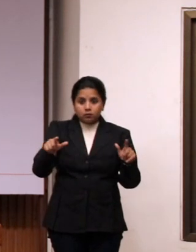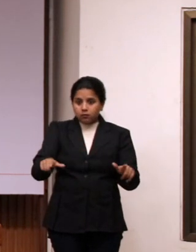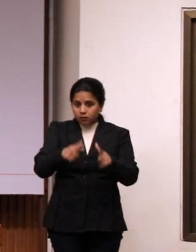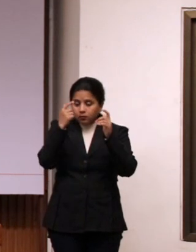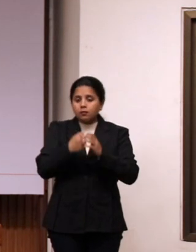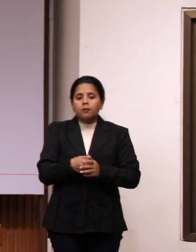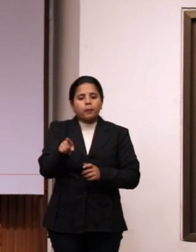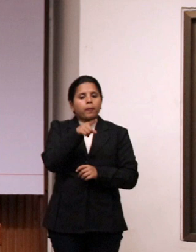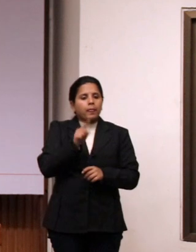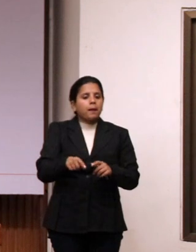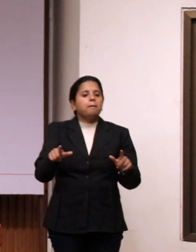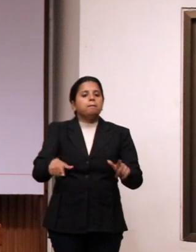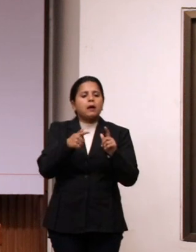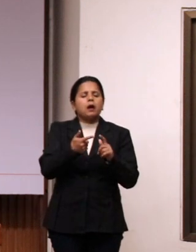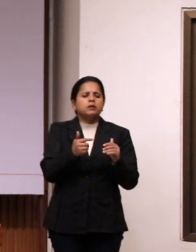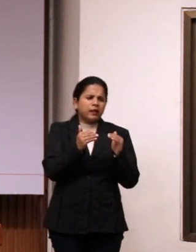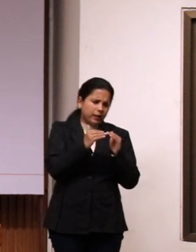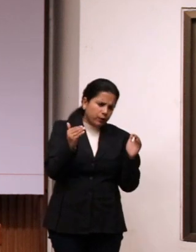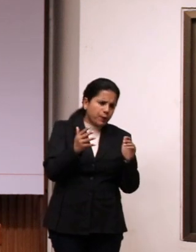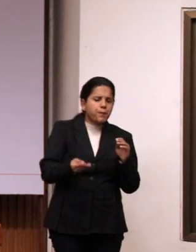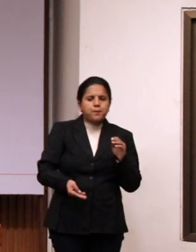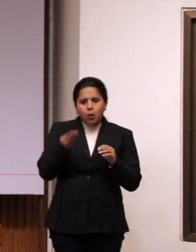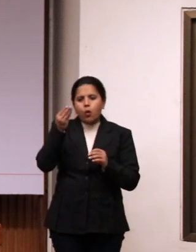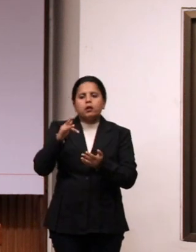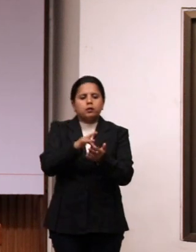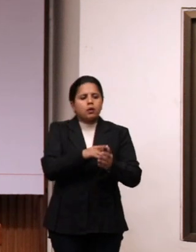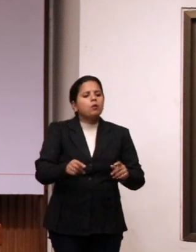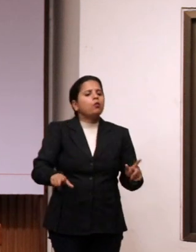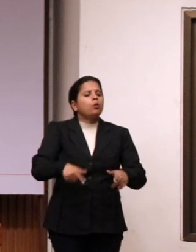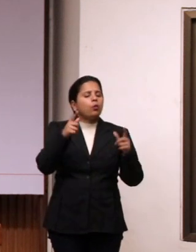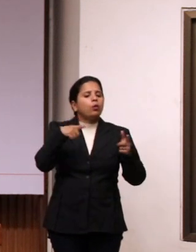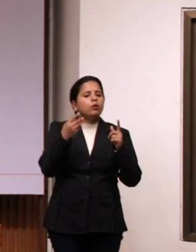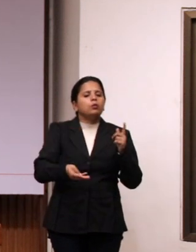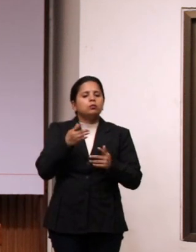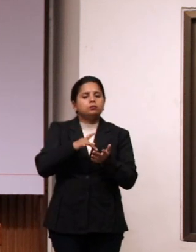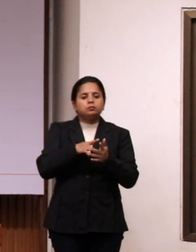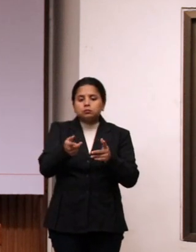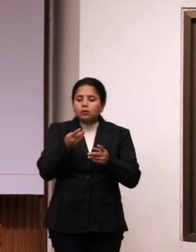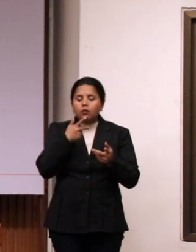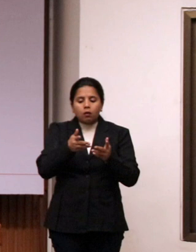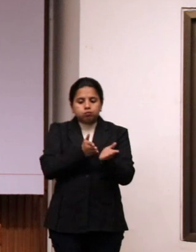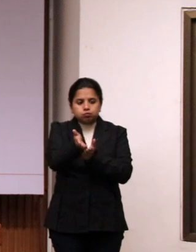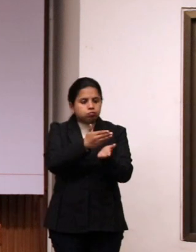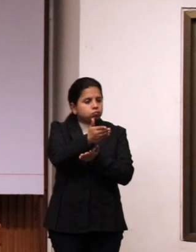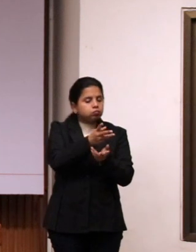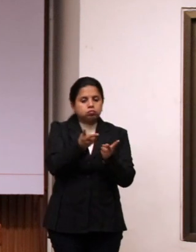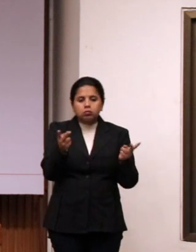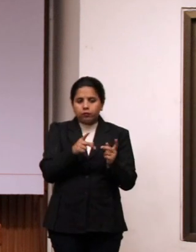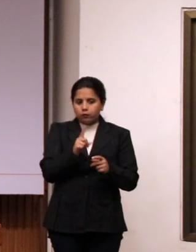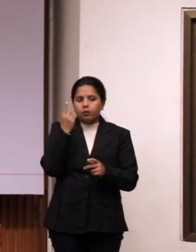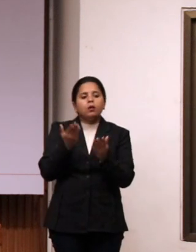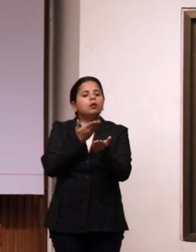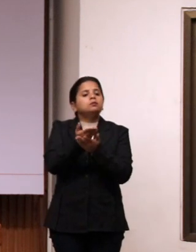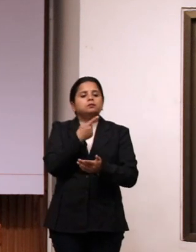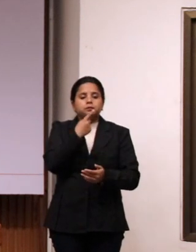have to plant equal or more number of like area of forest in the of the area diverted. This is what Forest Conservation Act